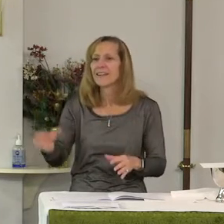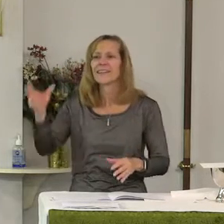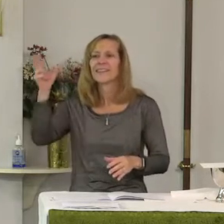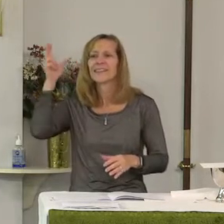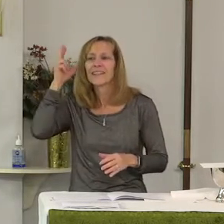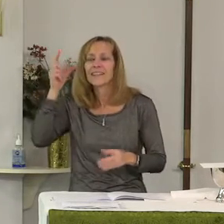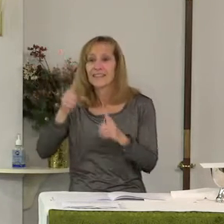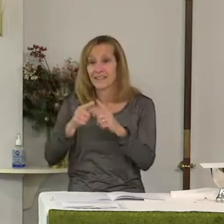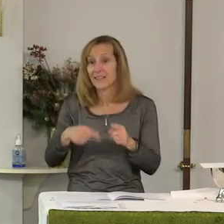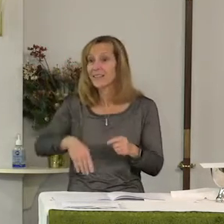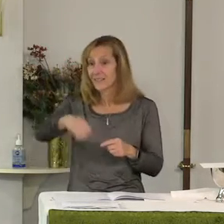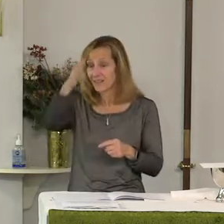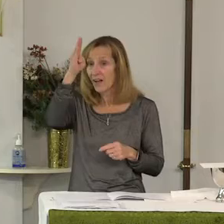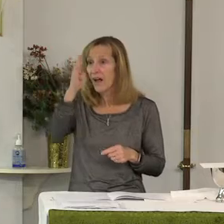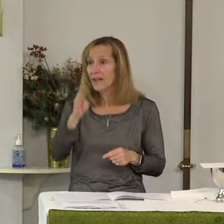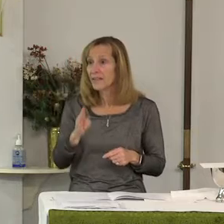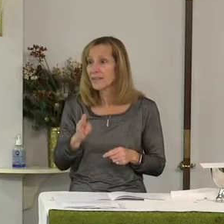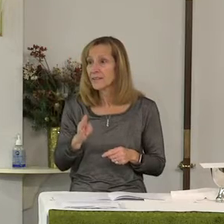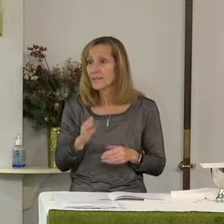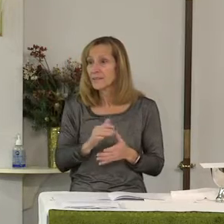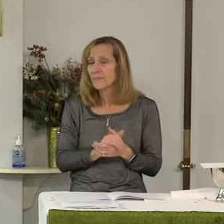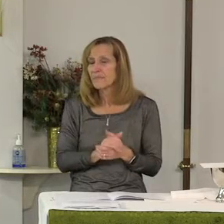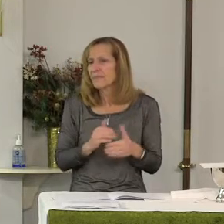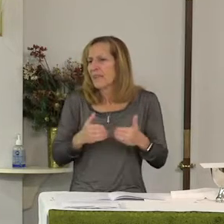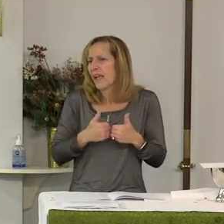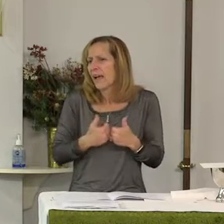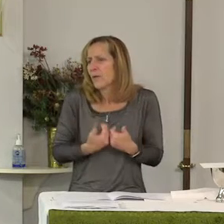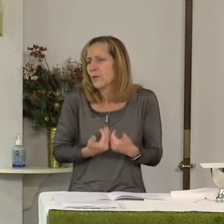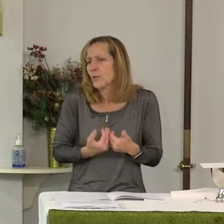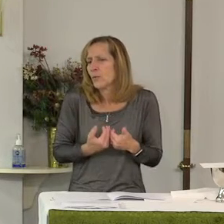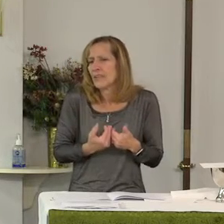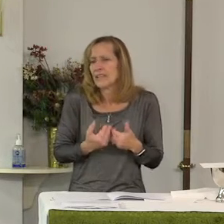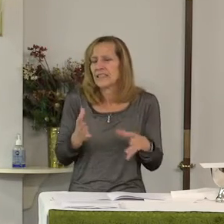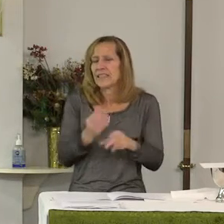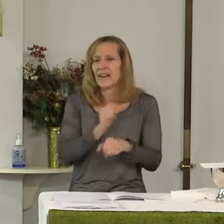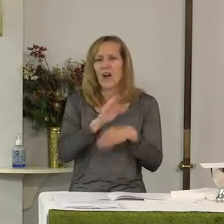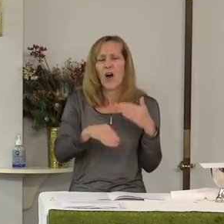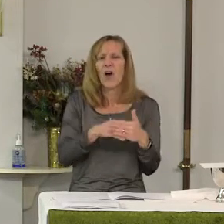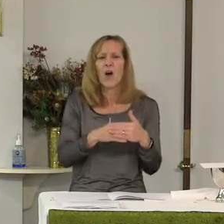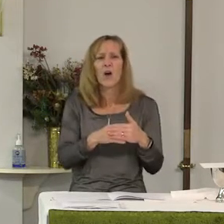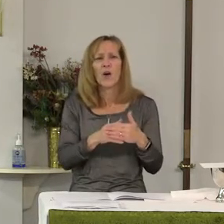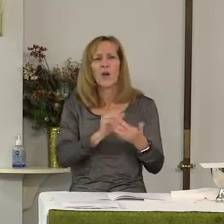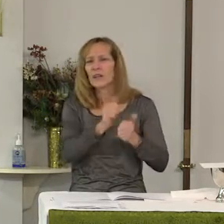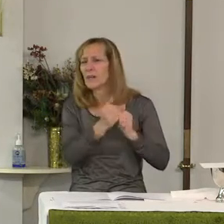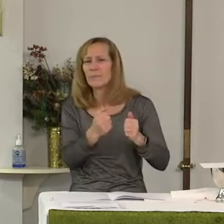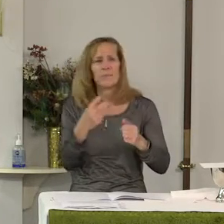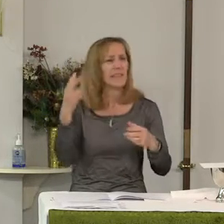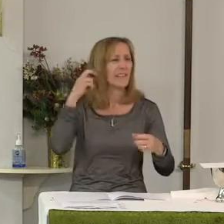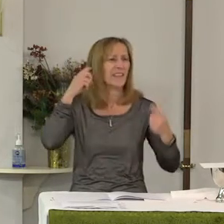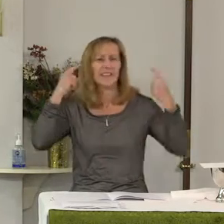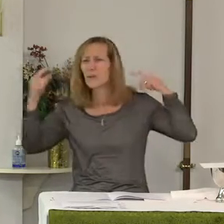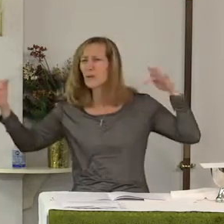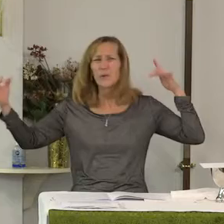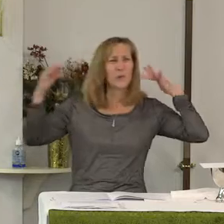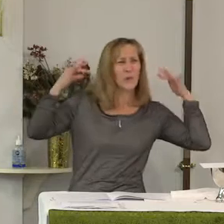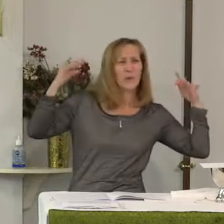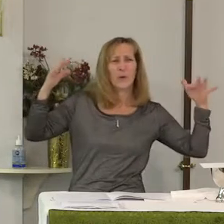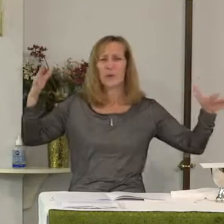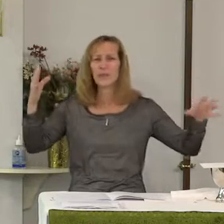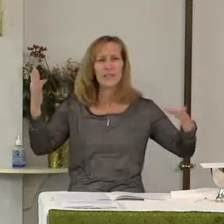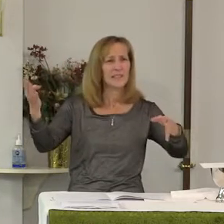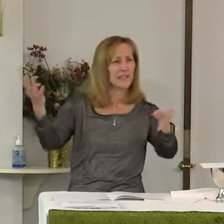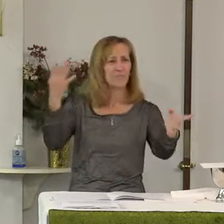listen to God? How do we tune out all the competing noise that bombards us in